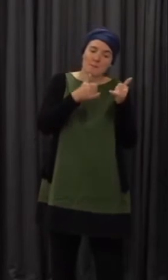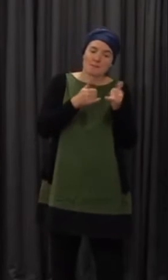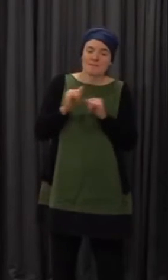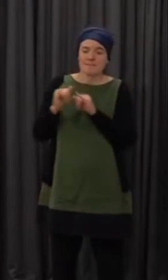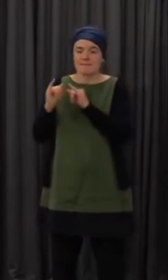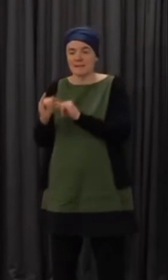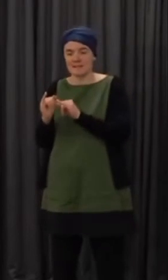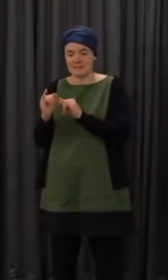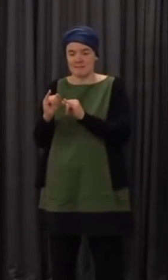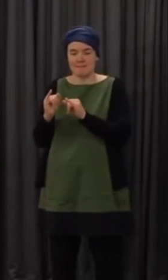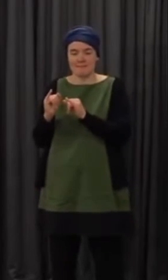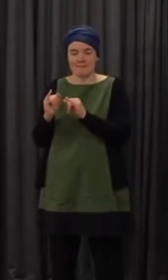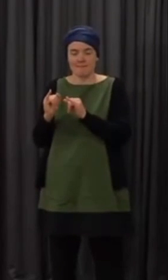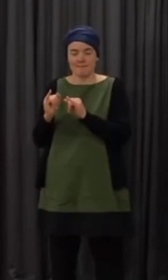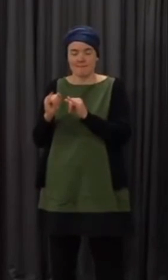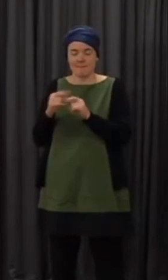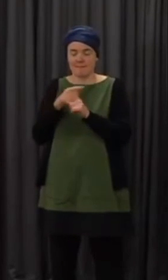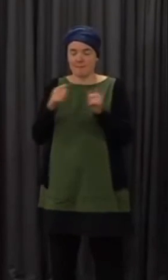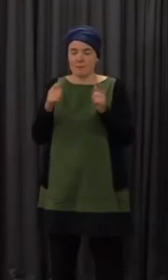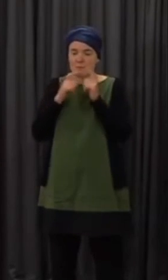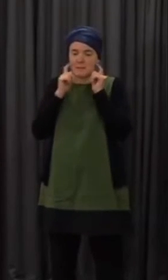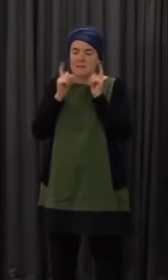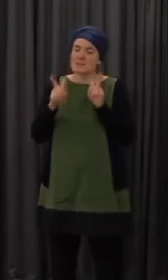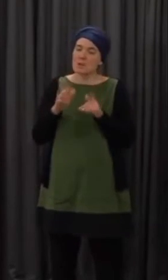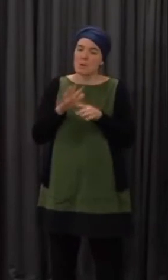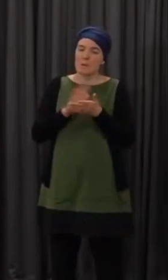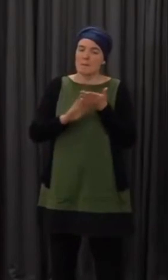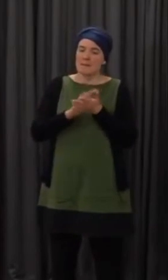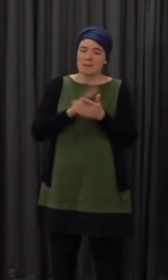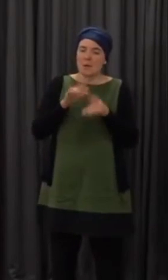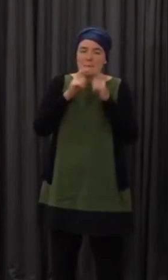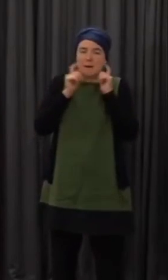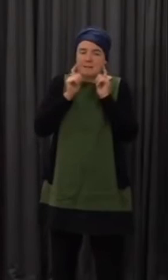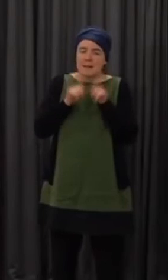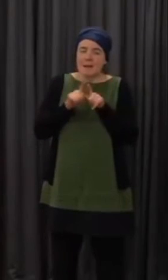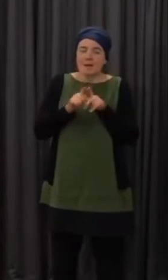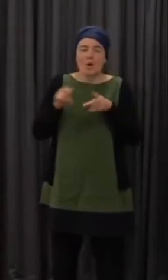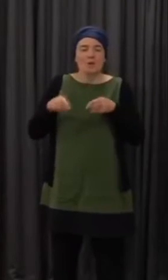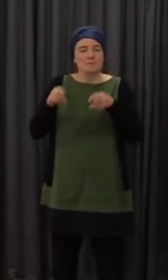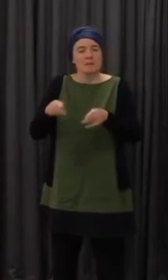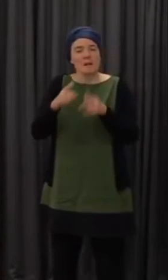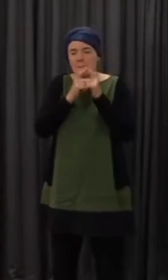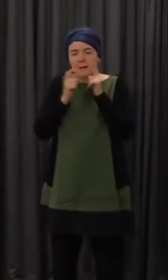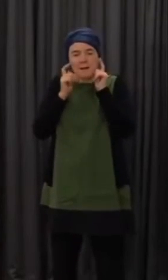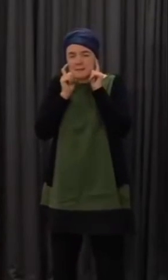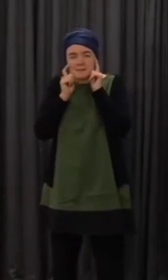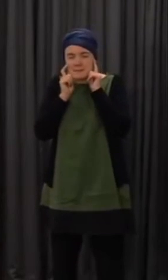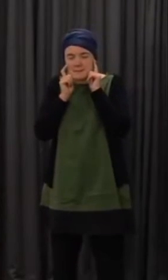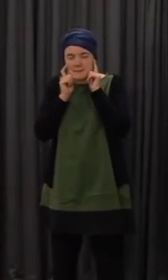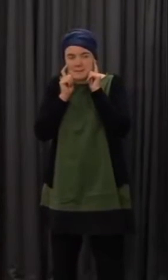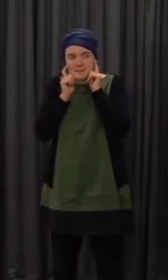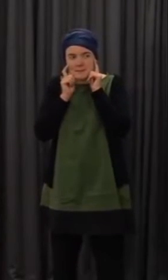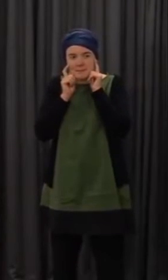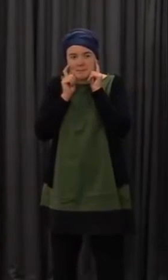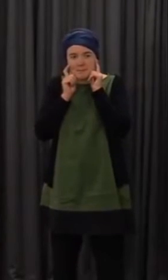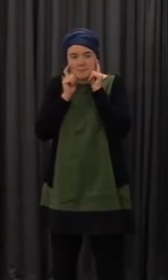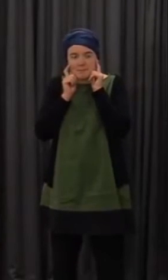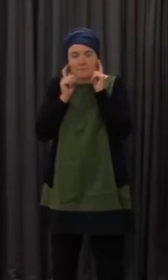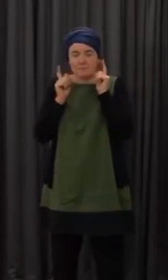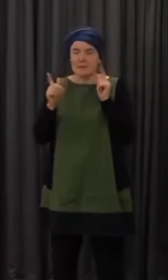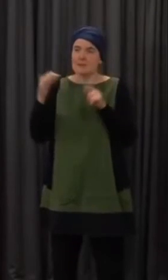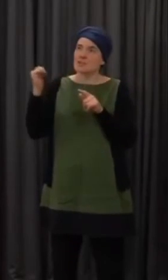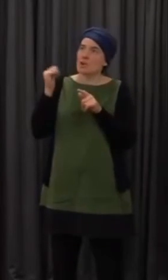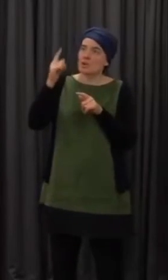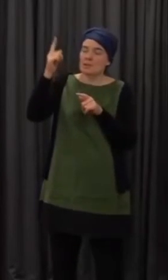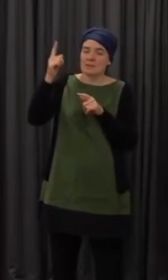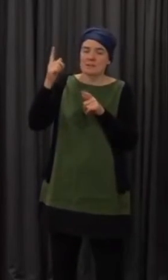about are not masks of the sort that are used in hospital. We will not go down the line, and neither have they in